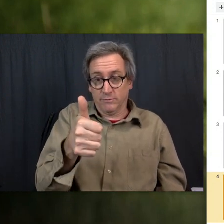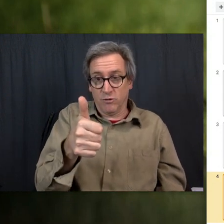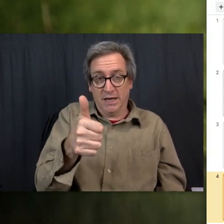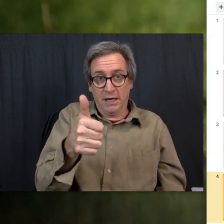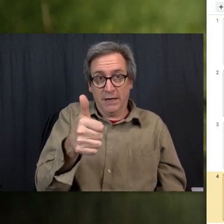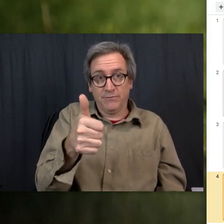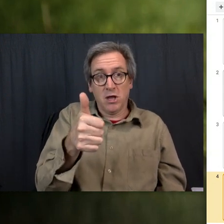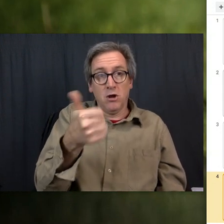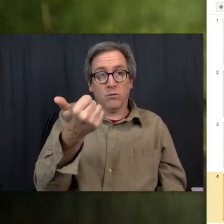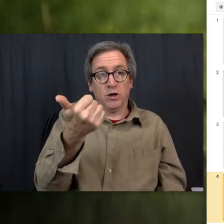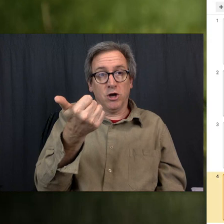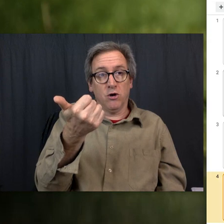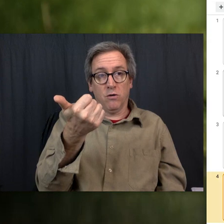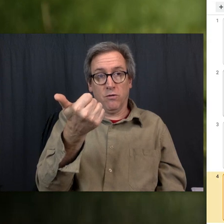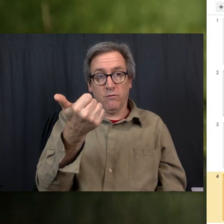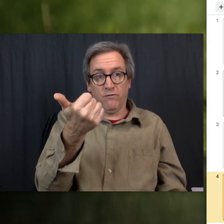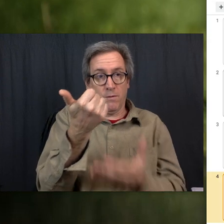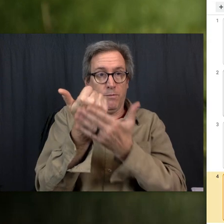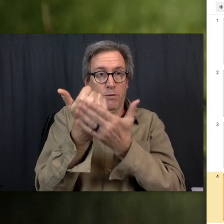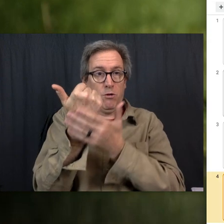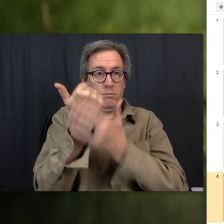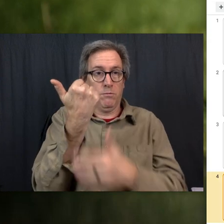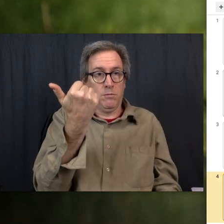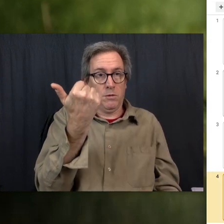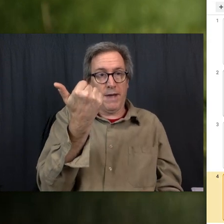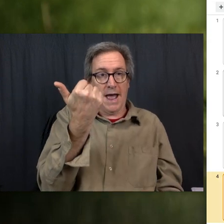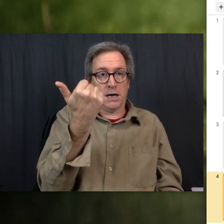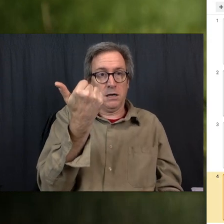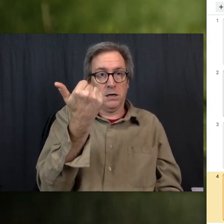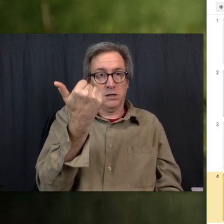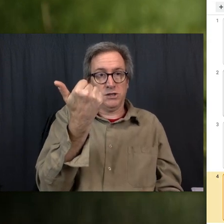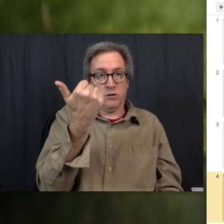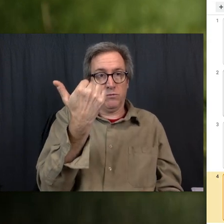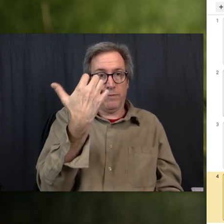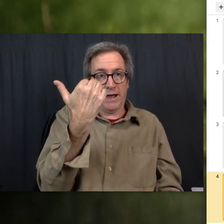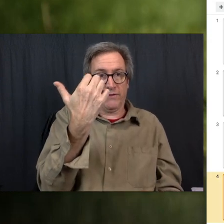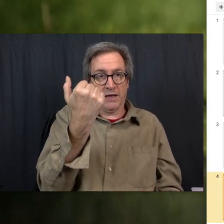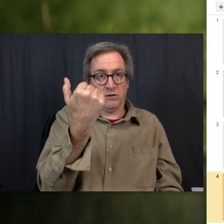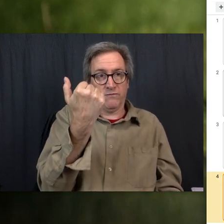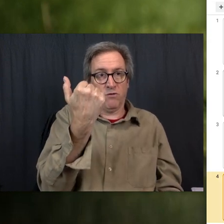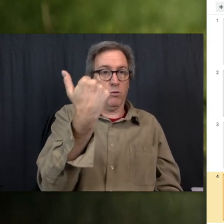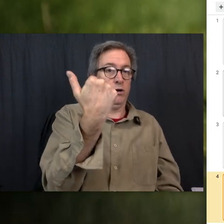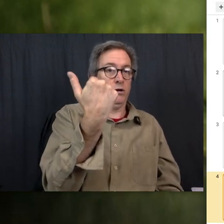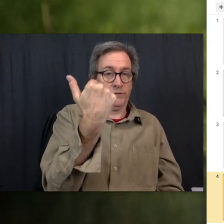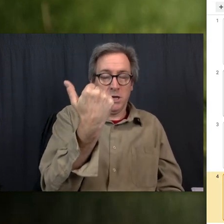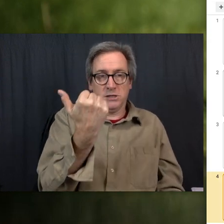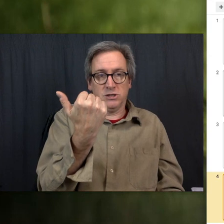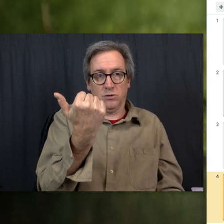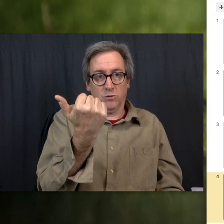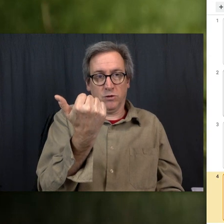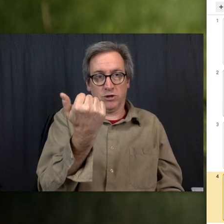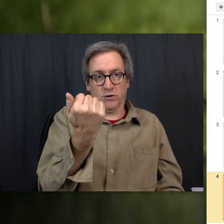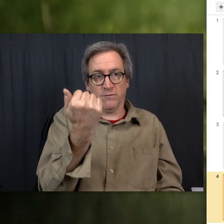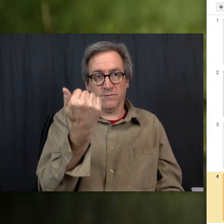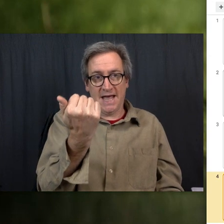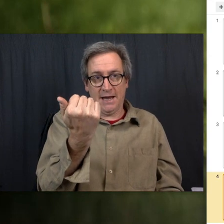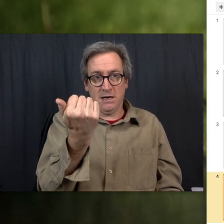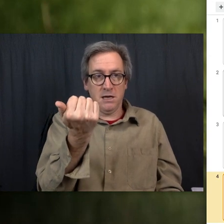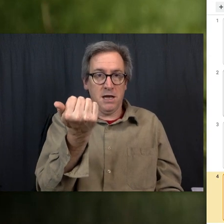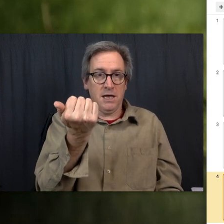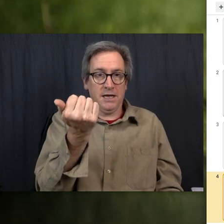that repeatedly, we're going to go from palm back, so back of the hand forward. So we're going to turn